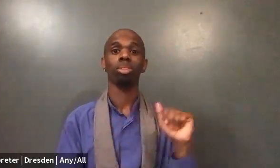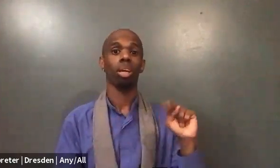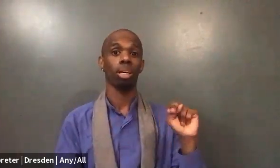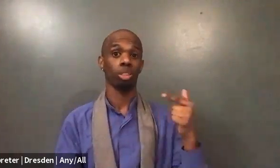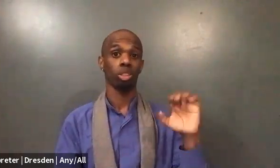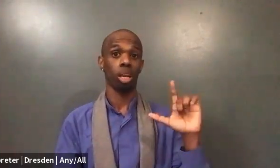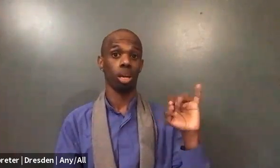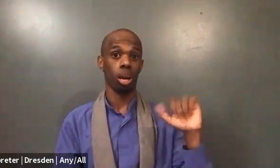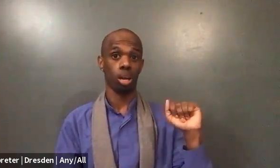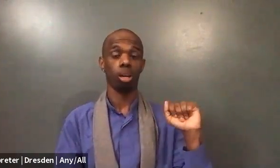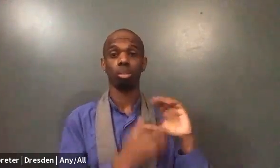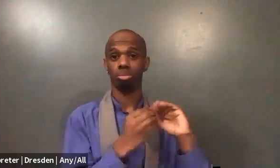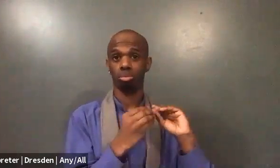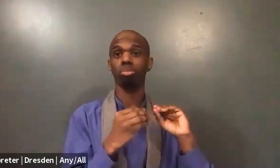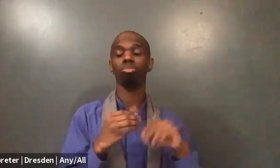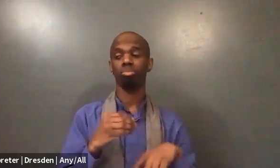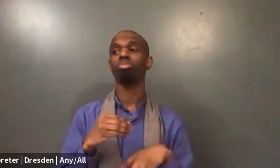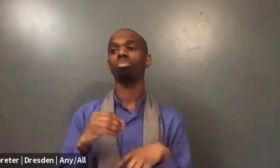you're in a situation where you see,